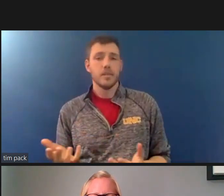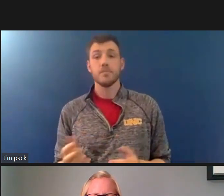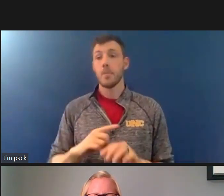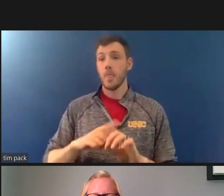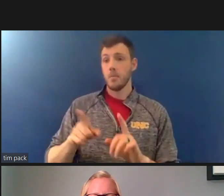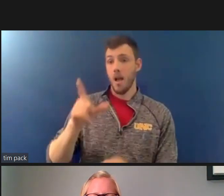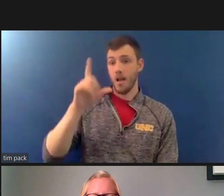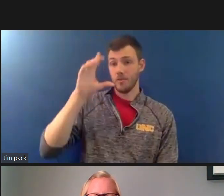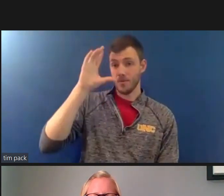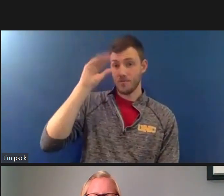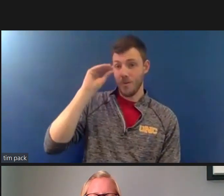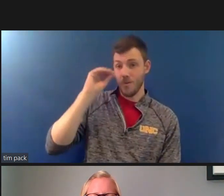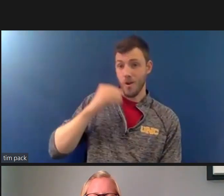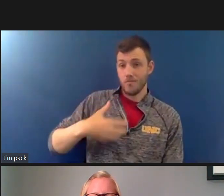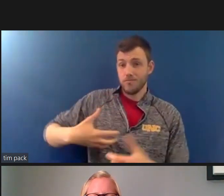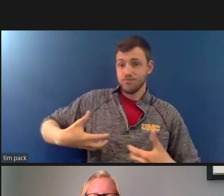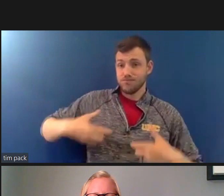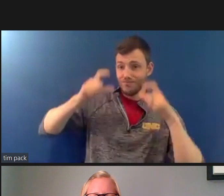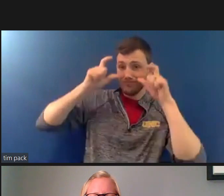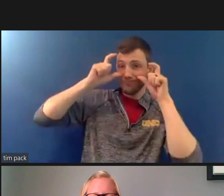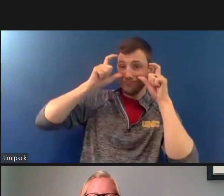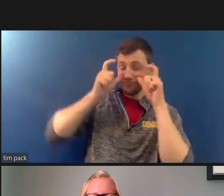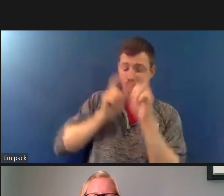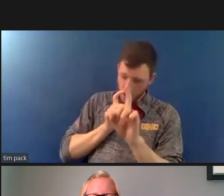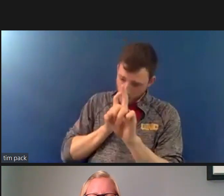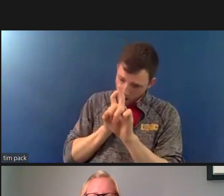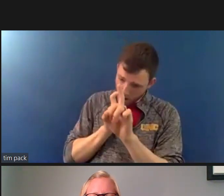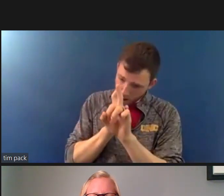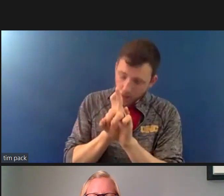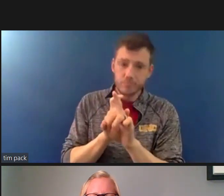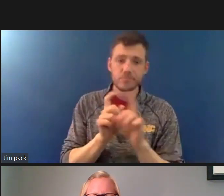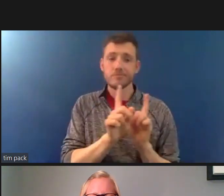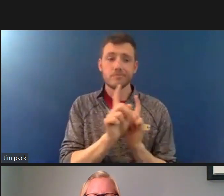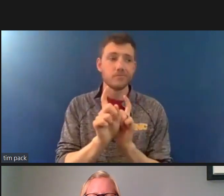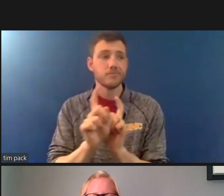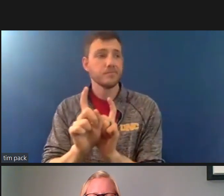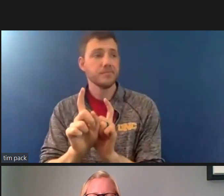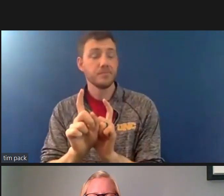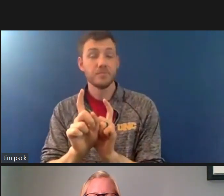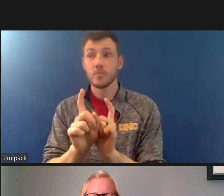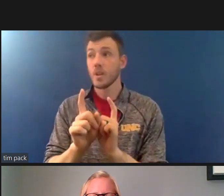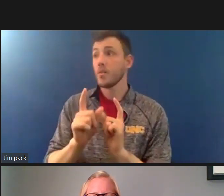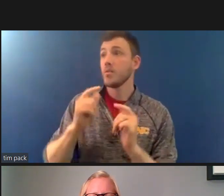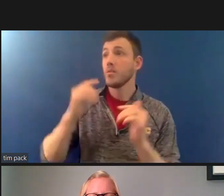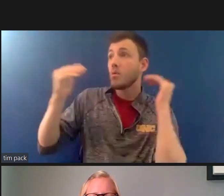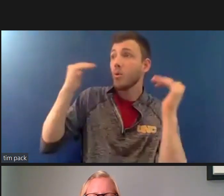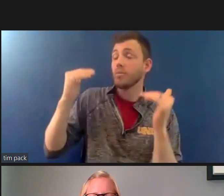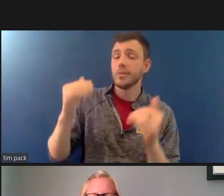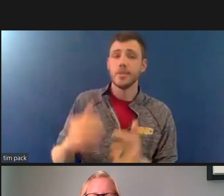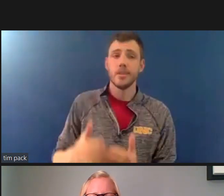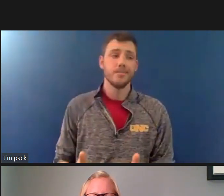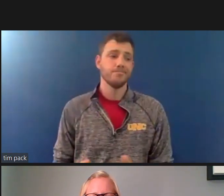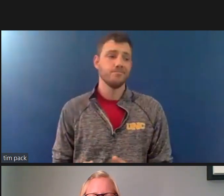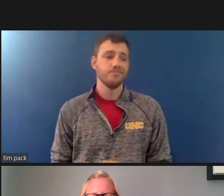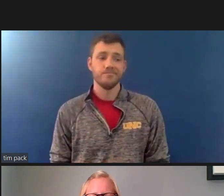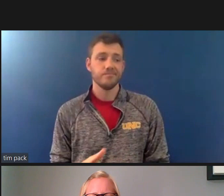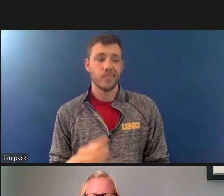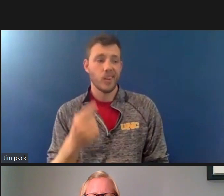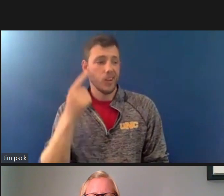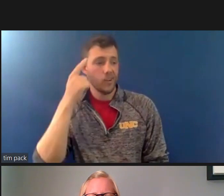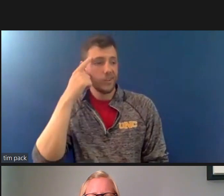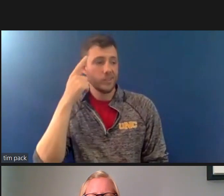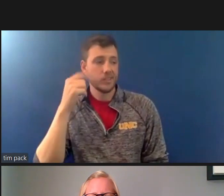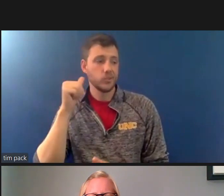him. "Aren't there any grown-ups at all?" "I don't think so." The fair boy said this solemnly, but then the delight